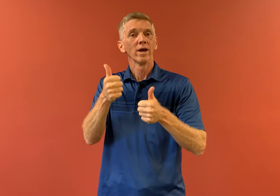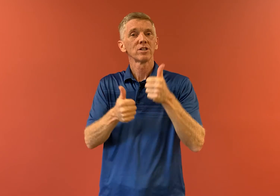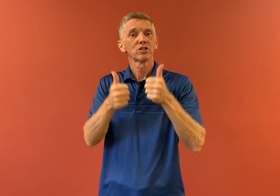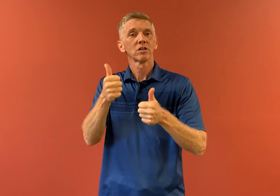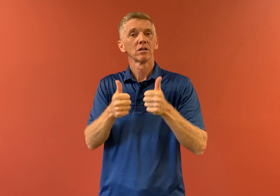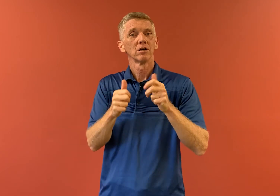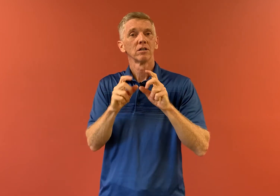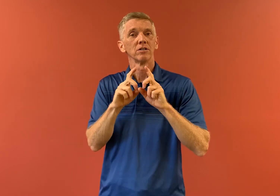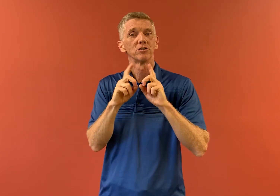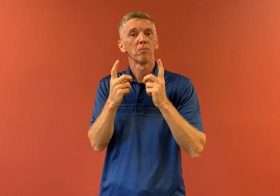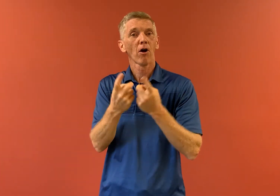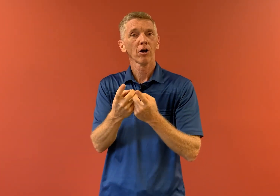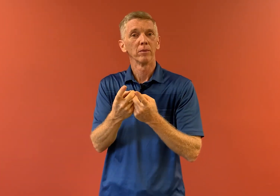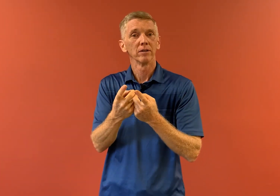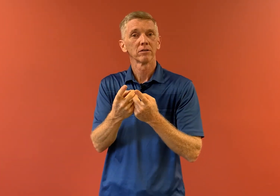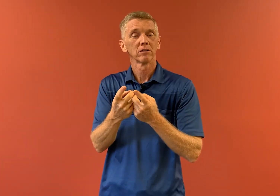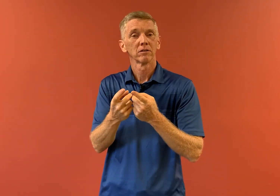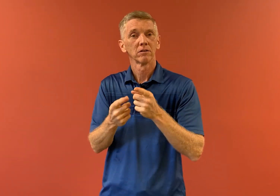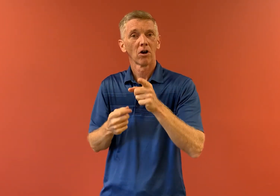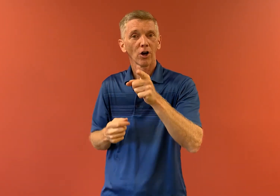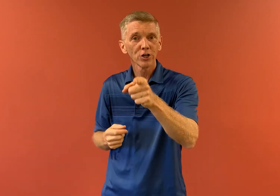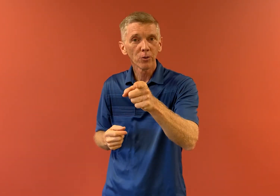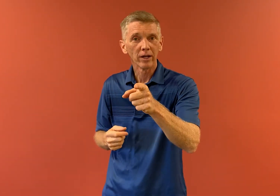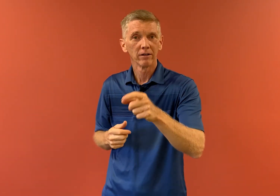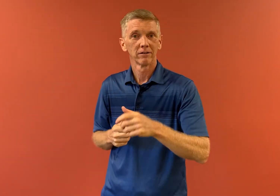Which department are you in?